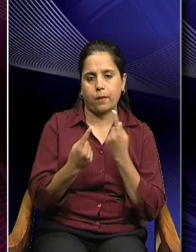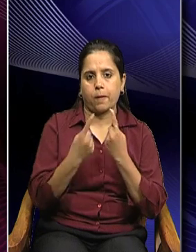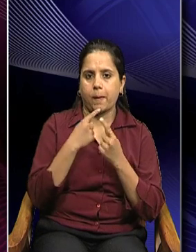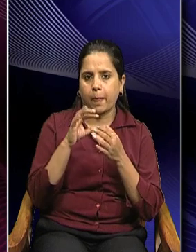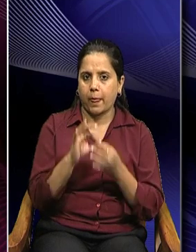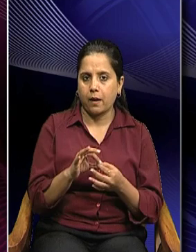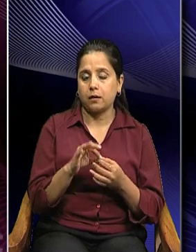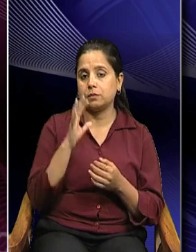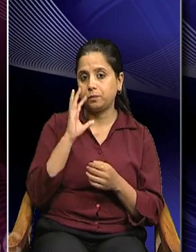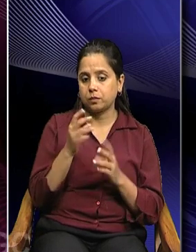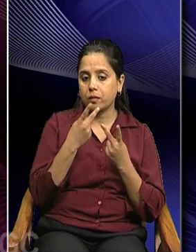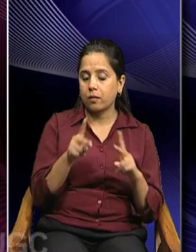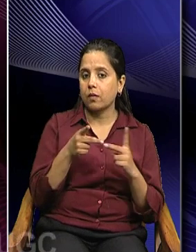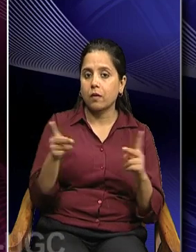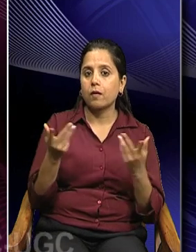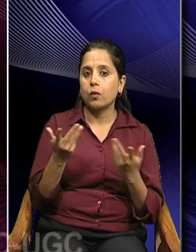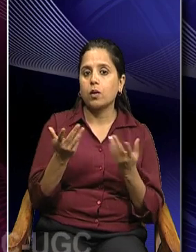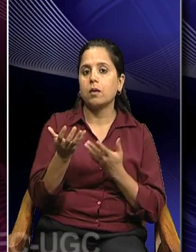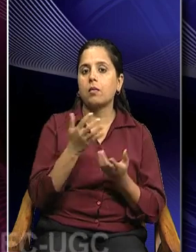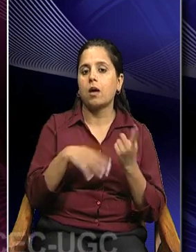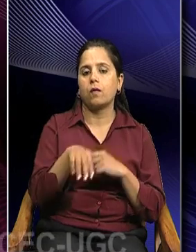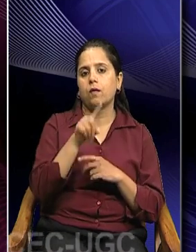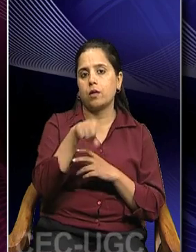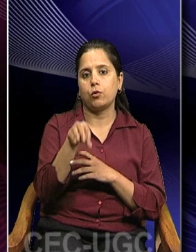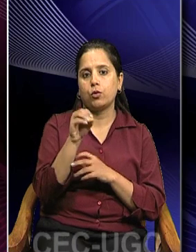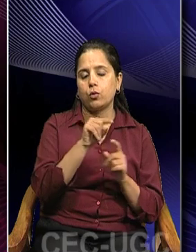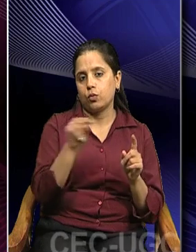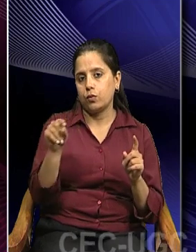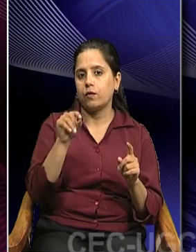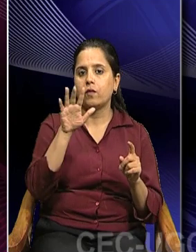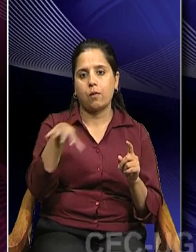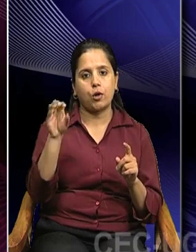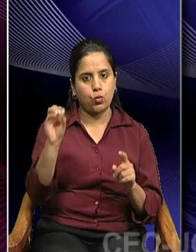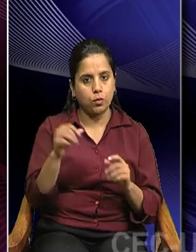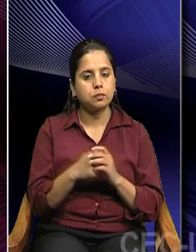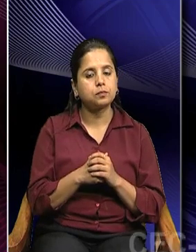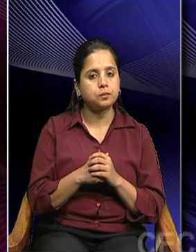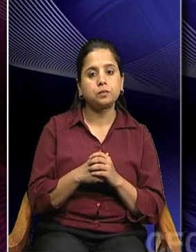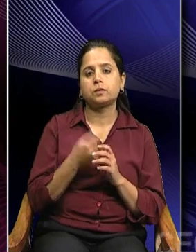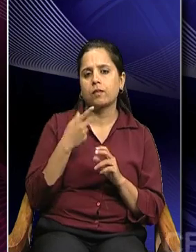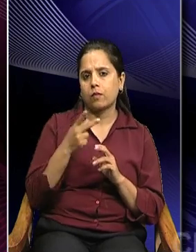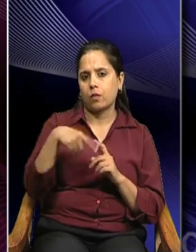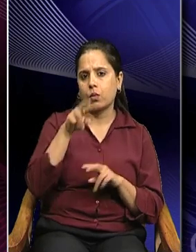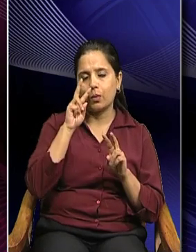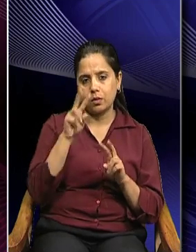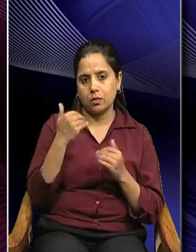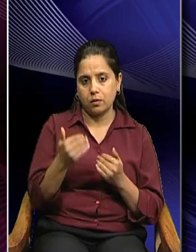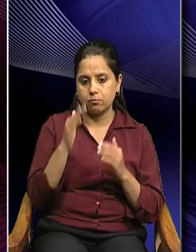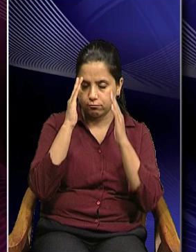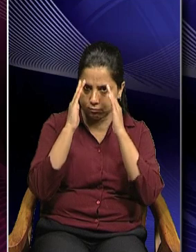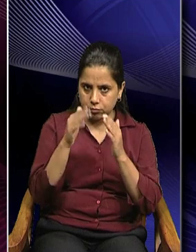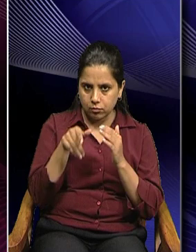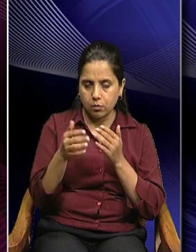about the key differentiators across marketing 1.0 to 5.0. So, if we look at the concentration